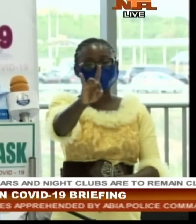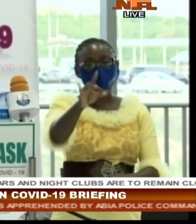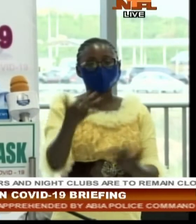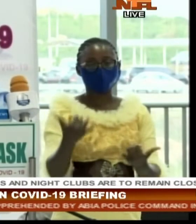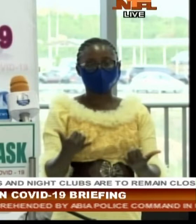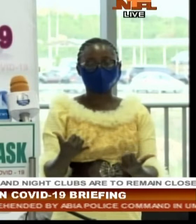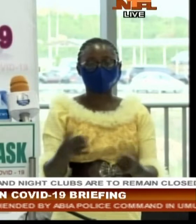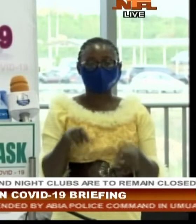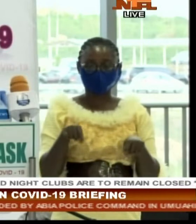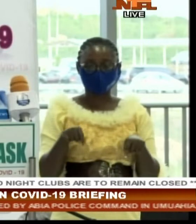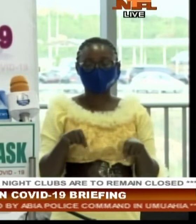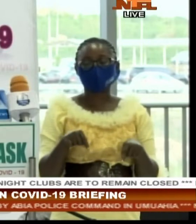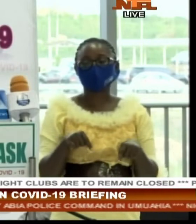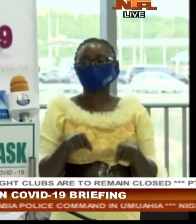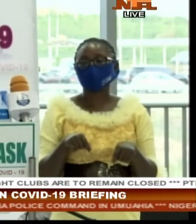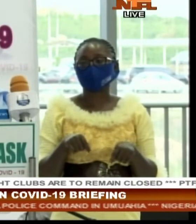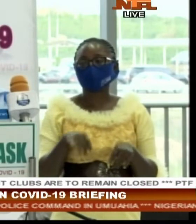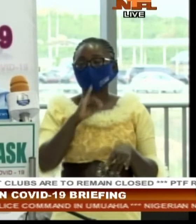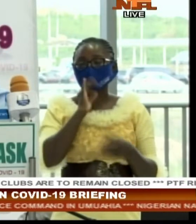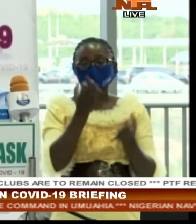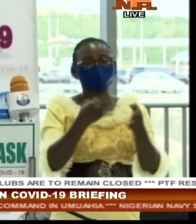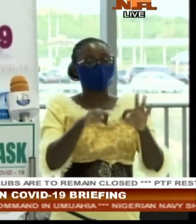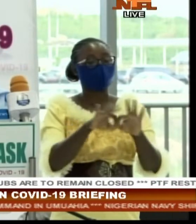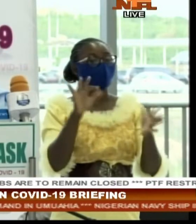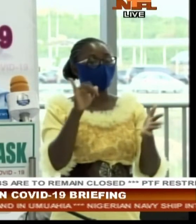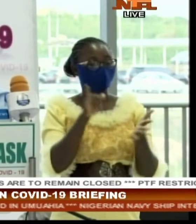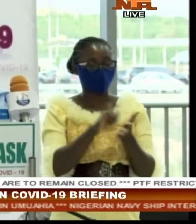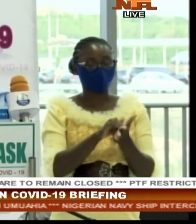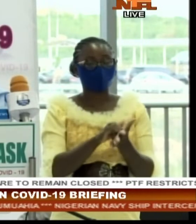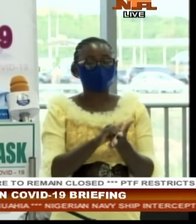Now, at this point, it is important that we